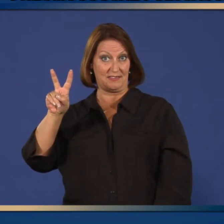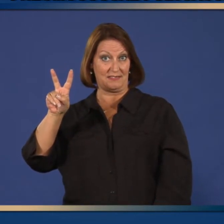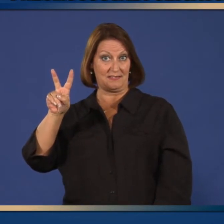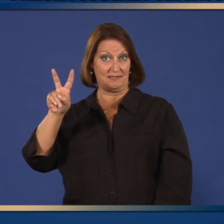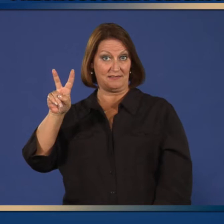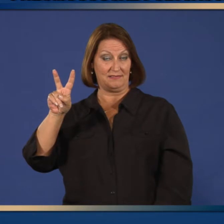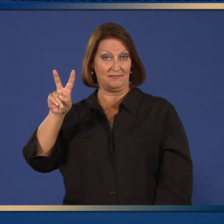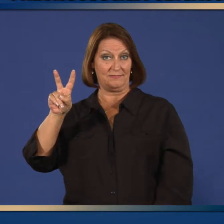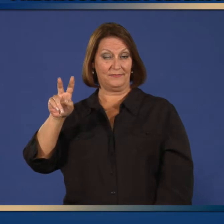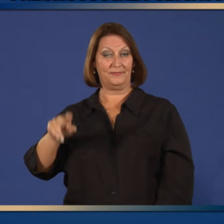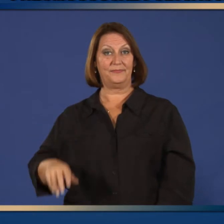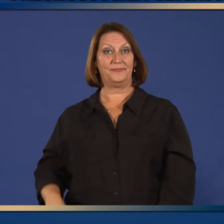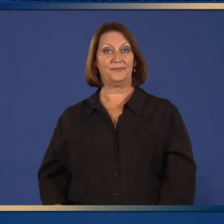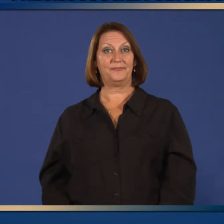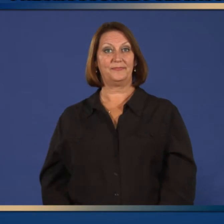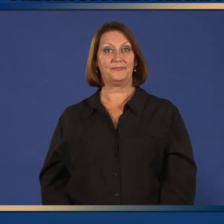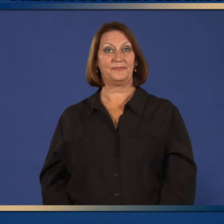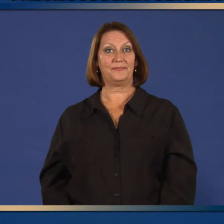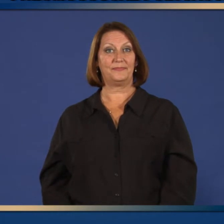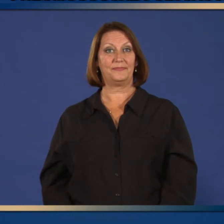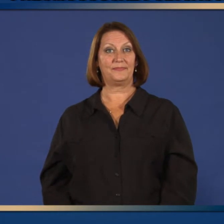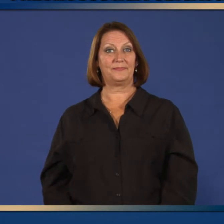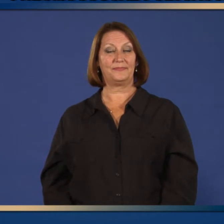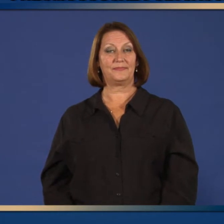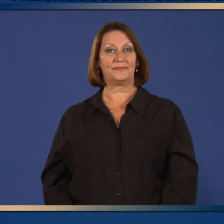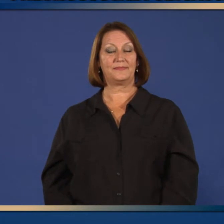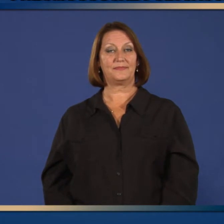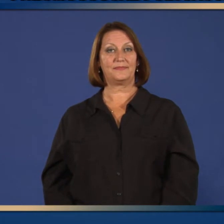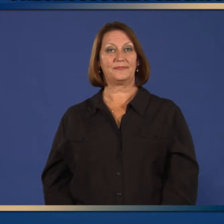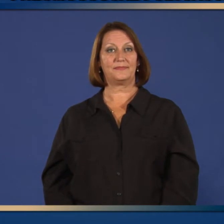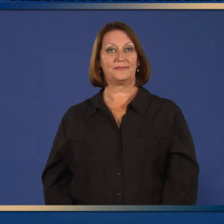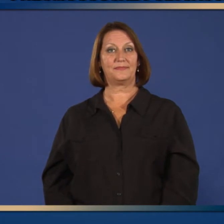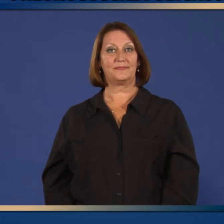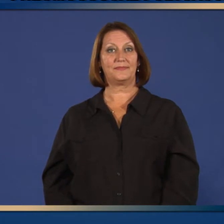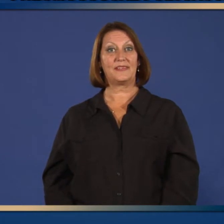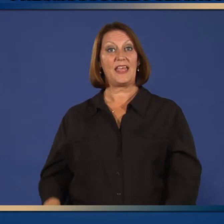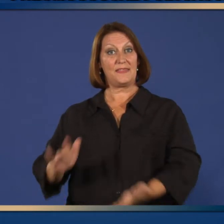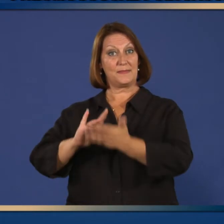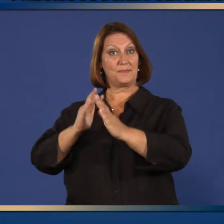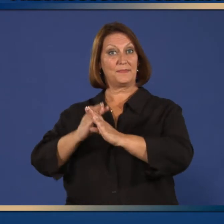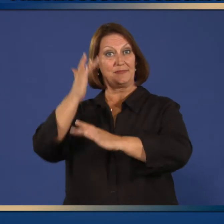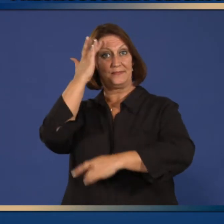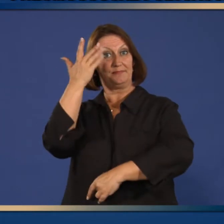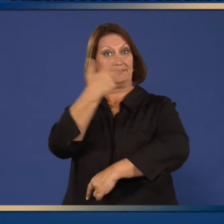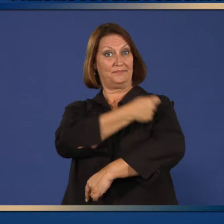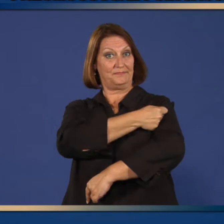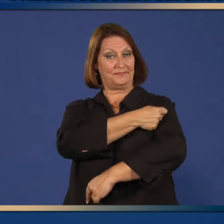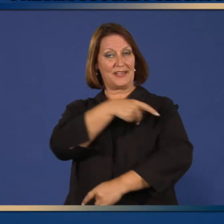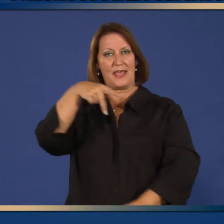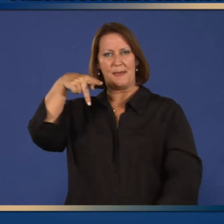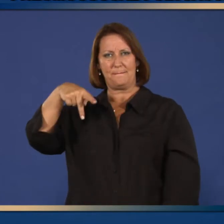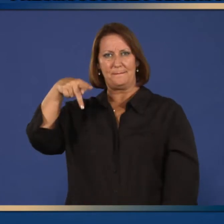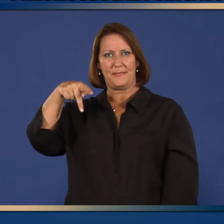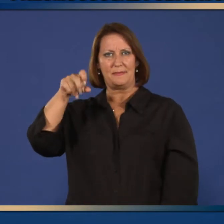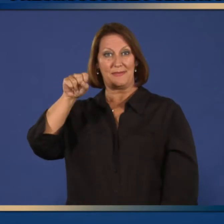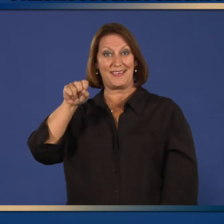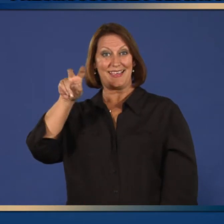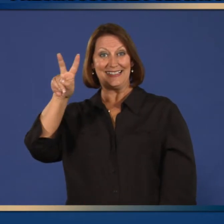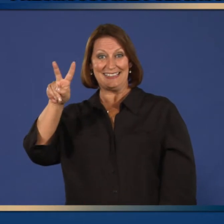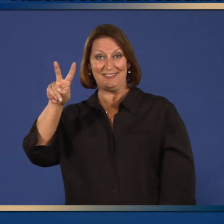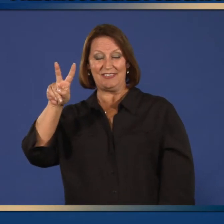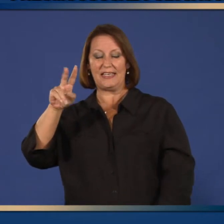PPSV, protects against 23 types of pneumococcal bacteria,